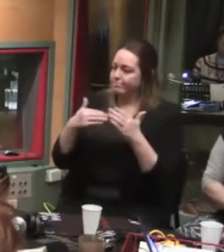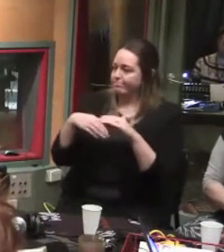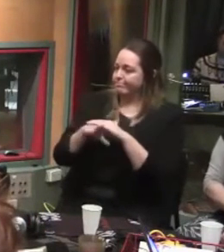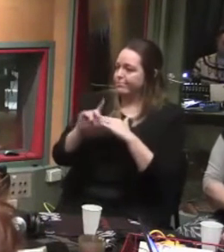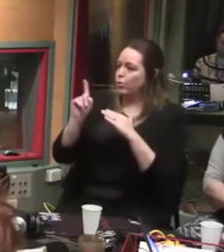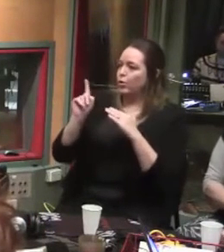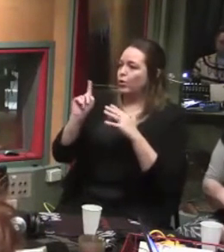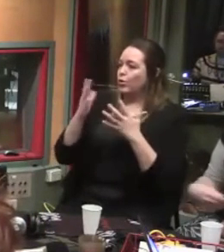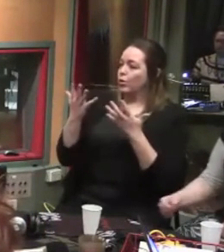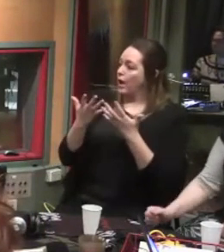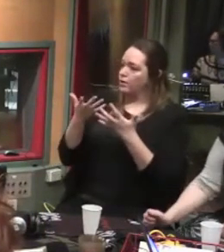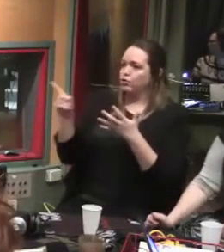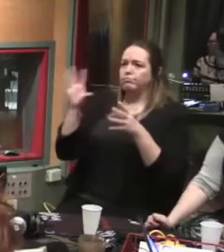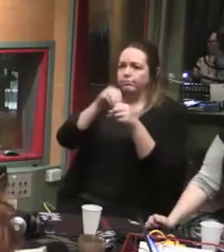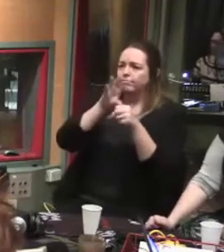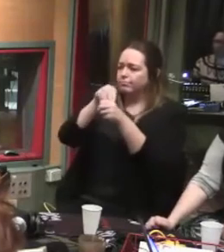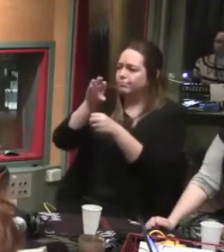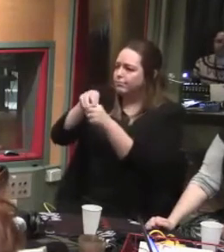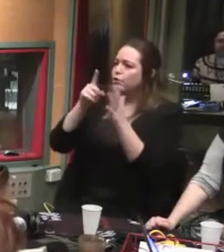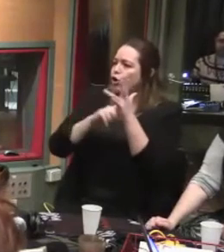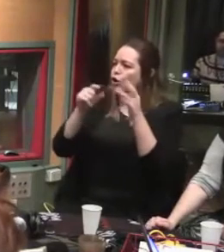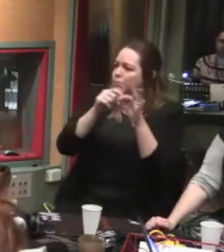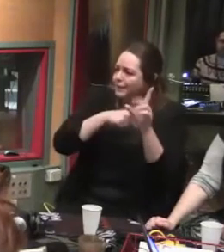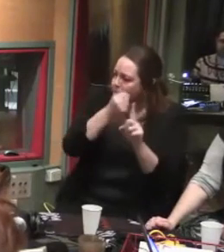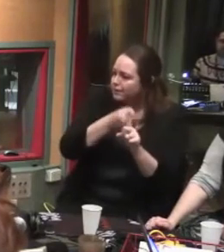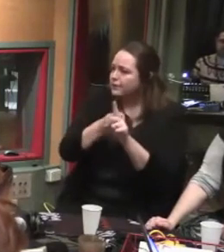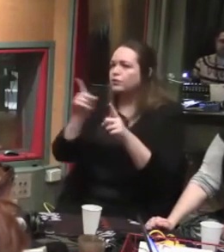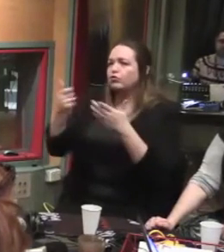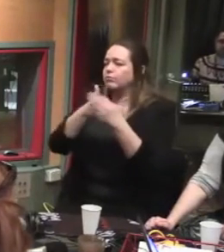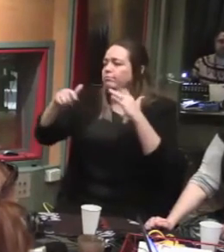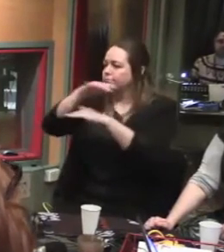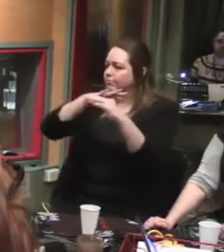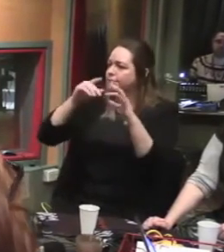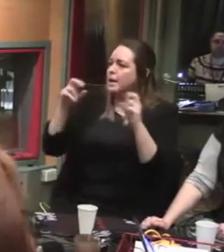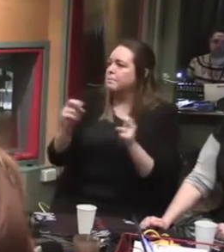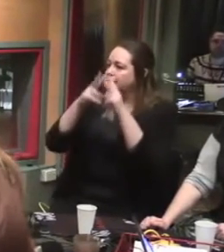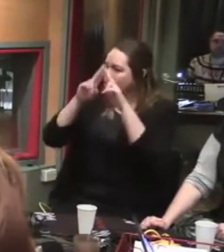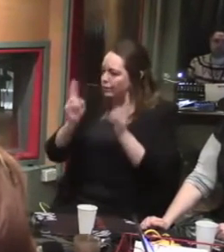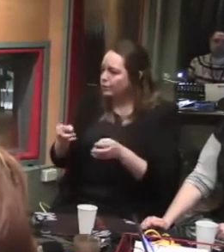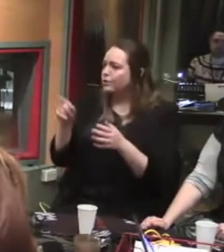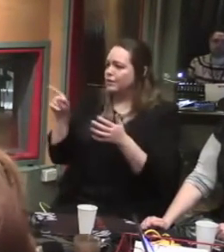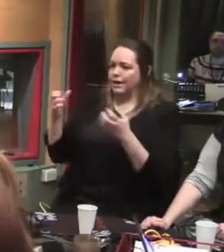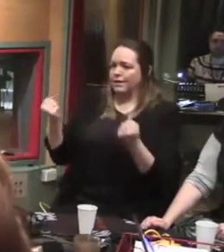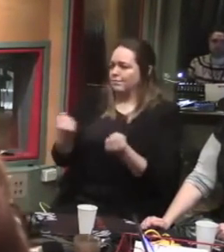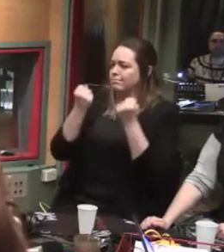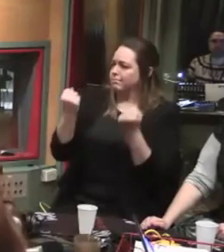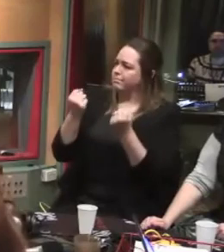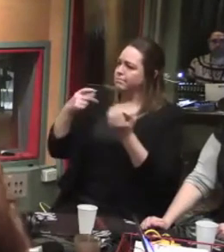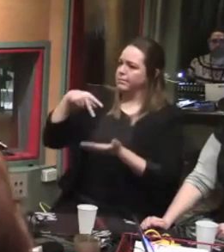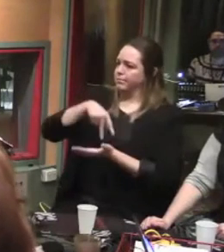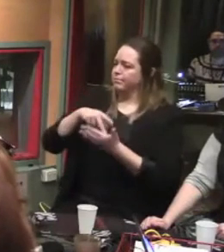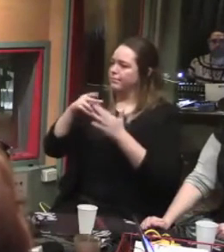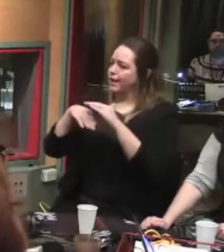you've operated as Human Rights Commissioner, you've been lobbying, you've been a regular around the corridors of Parliament House and places of power for a decade or